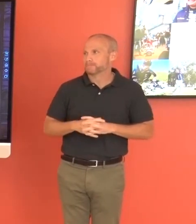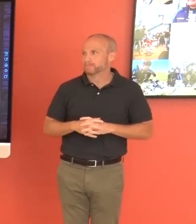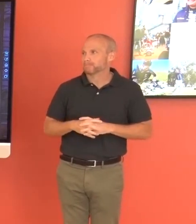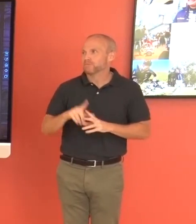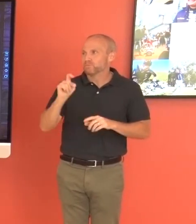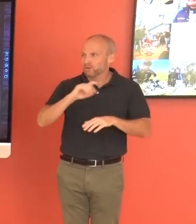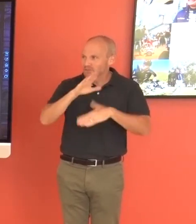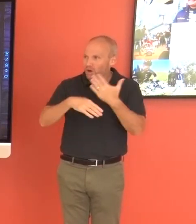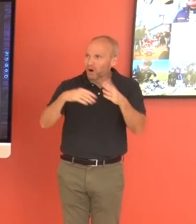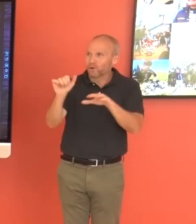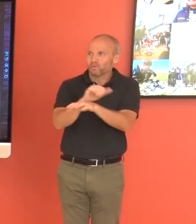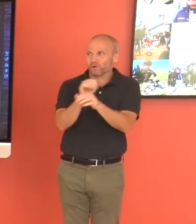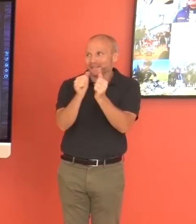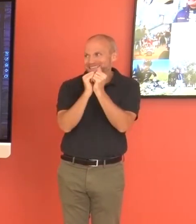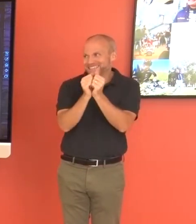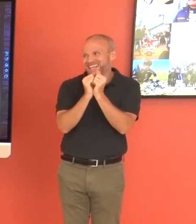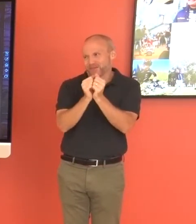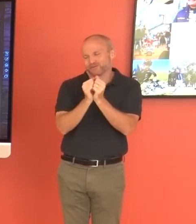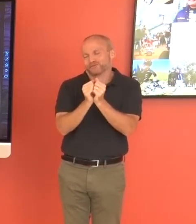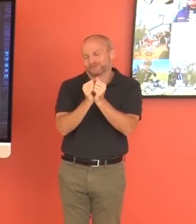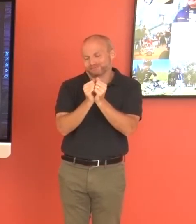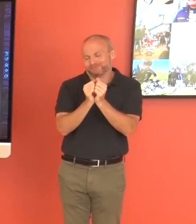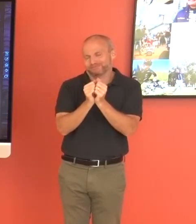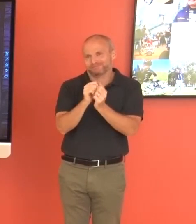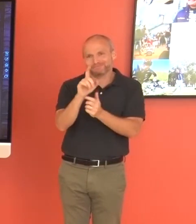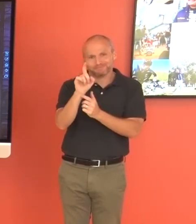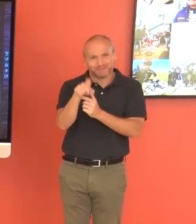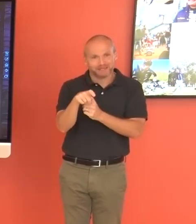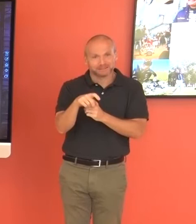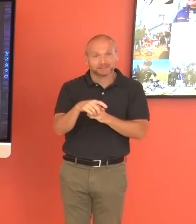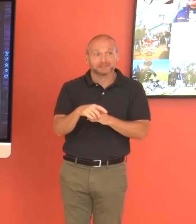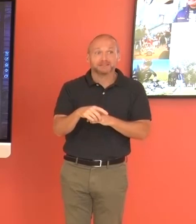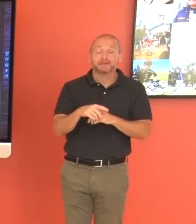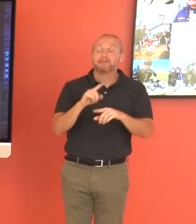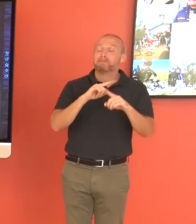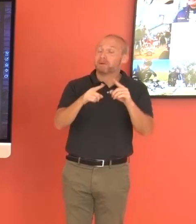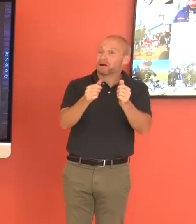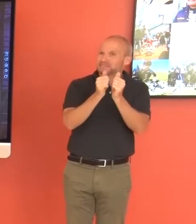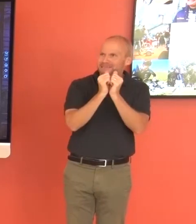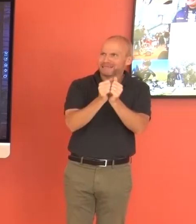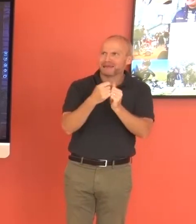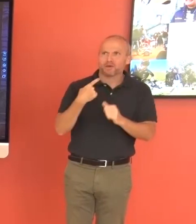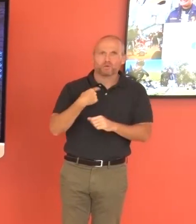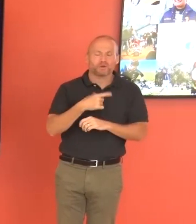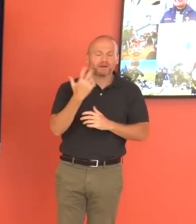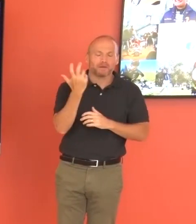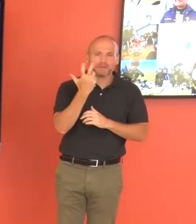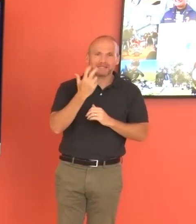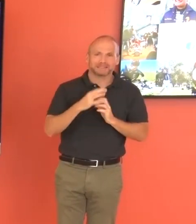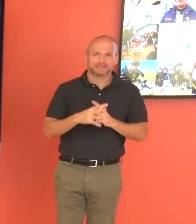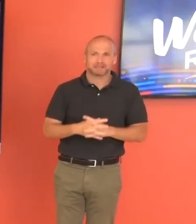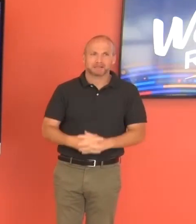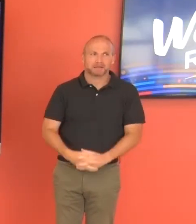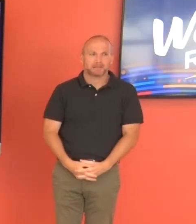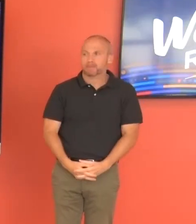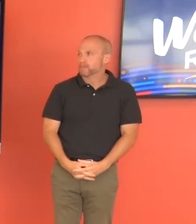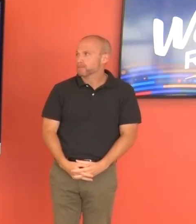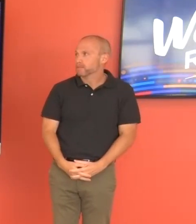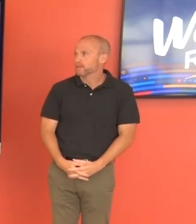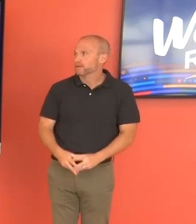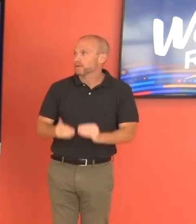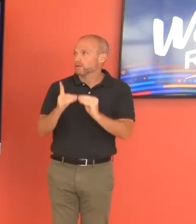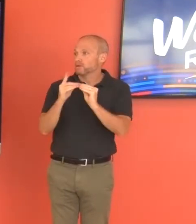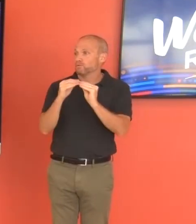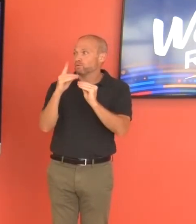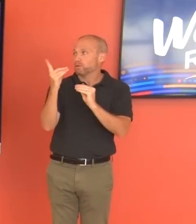be all of us together, working together. But together, we're pretty amazing. We have one more